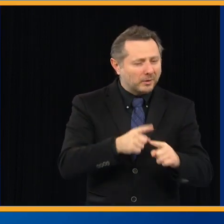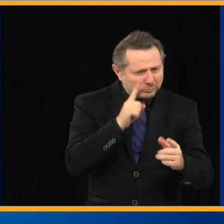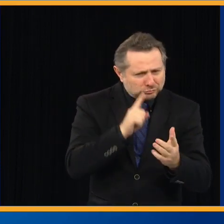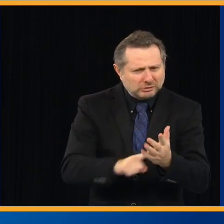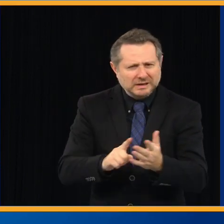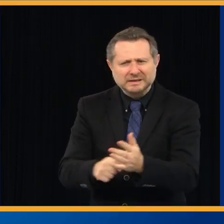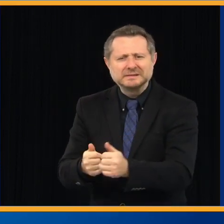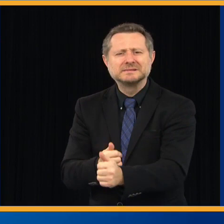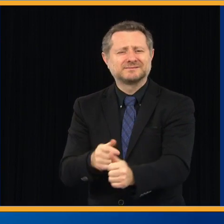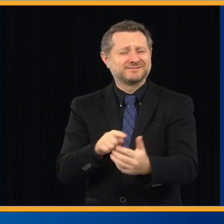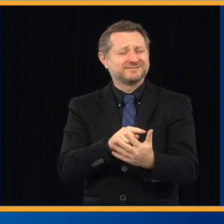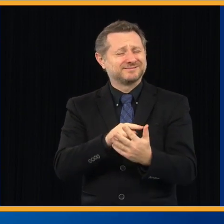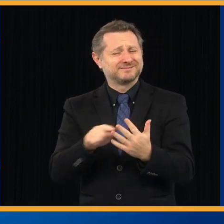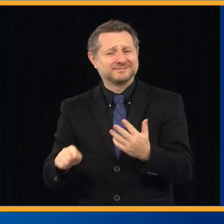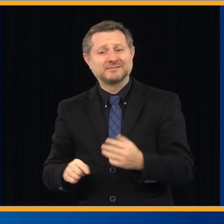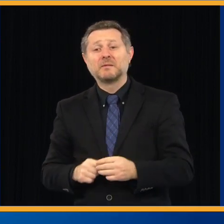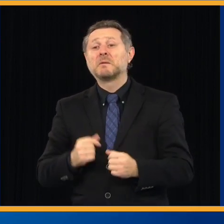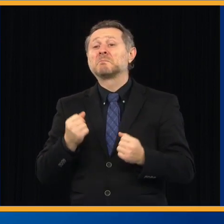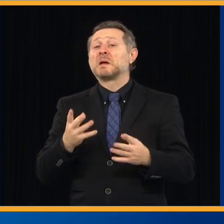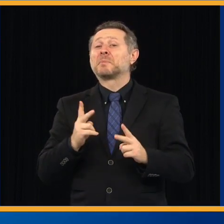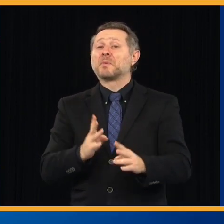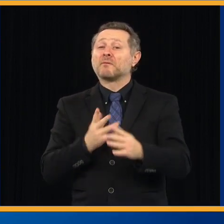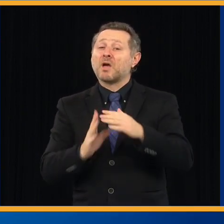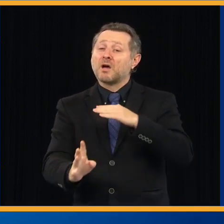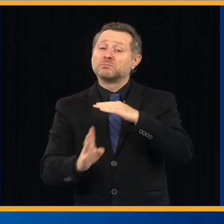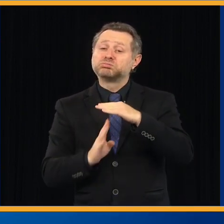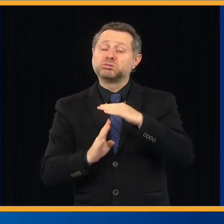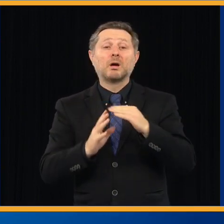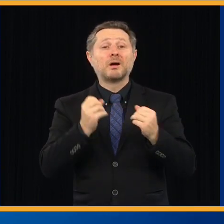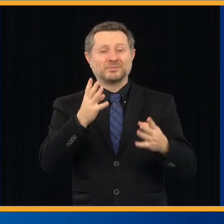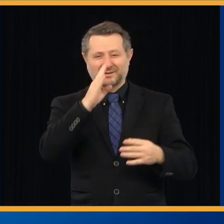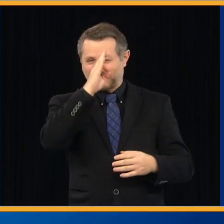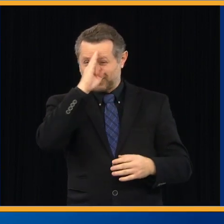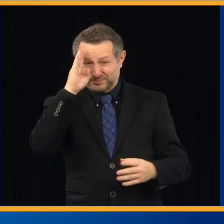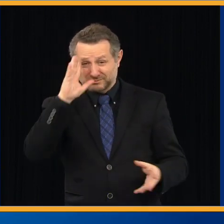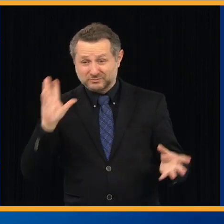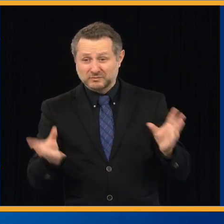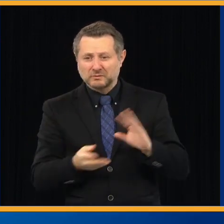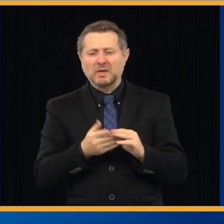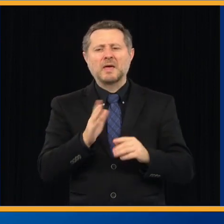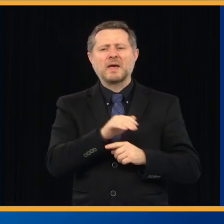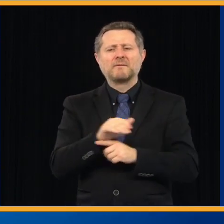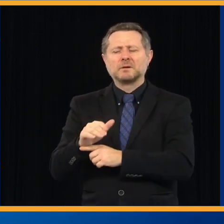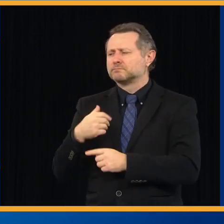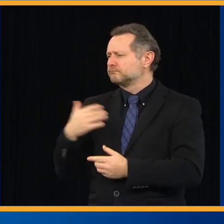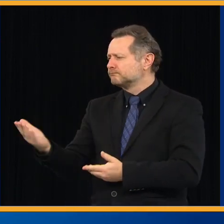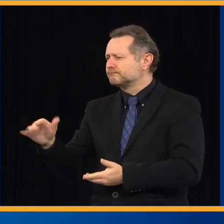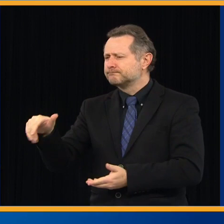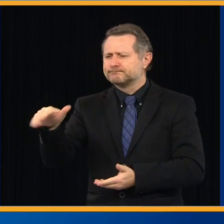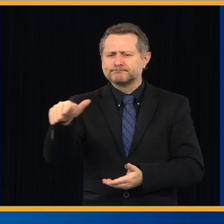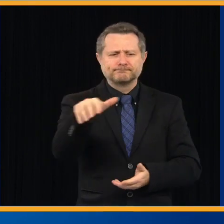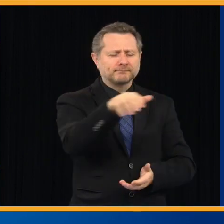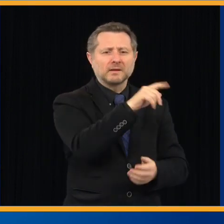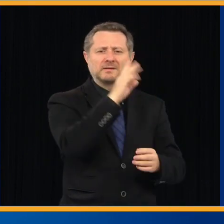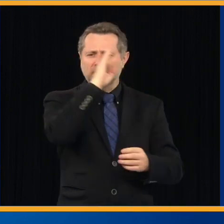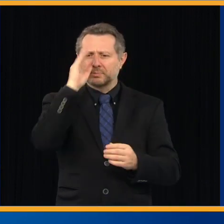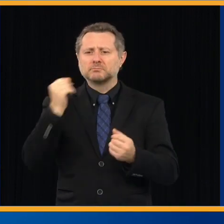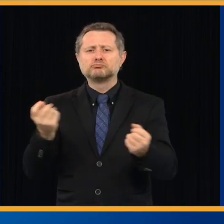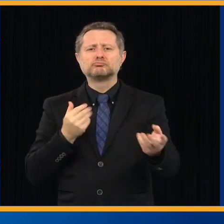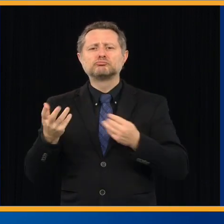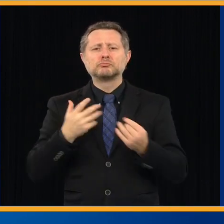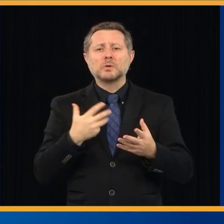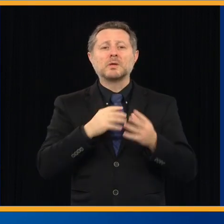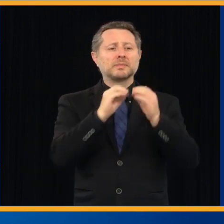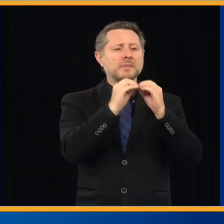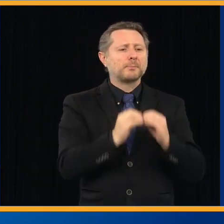number of hospitalizations. Every night we find out how many people are in the hospital the day before, and we've been tracking that.